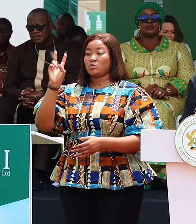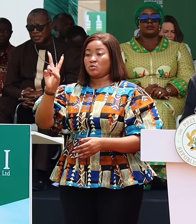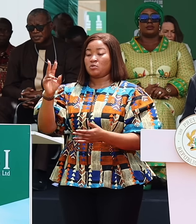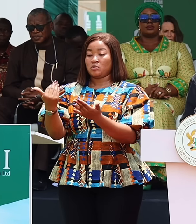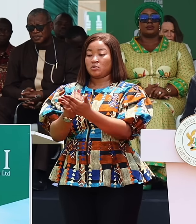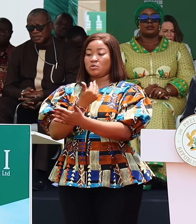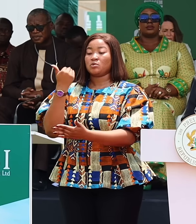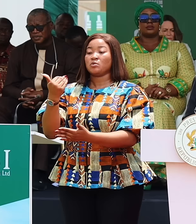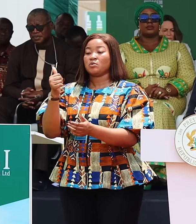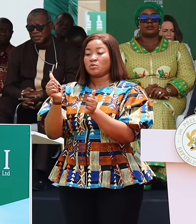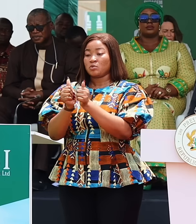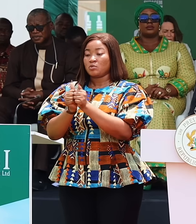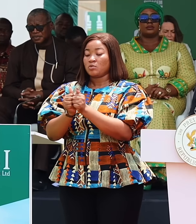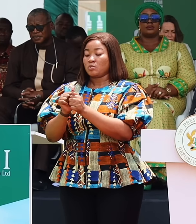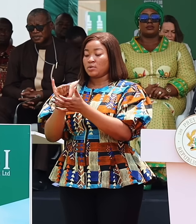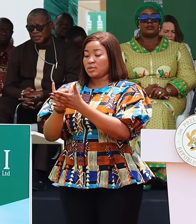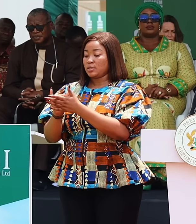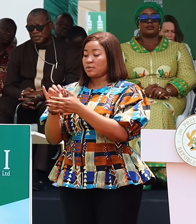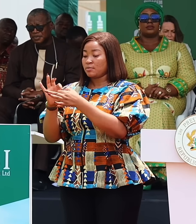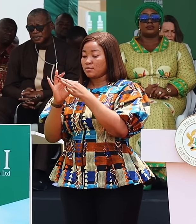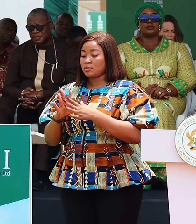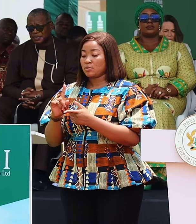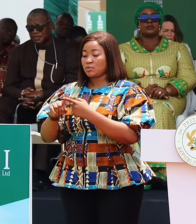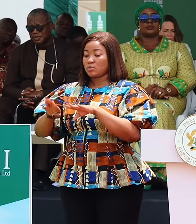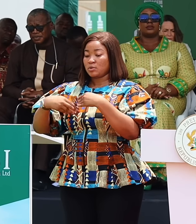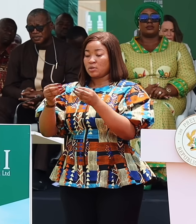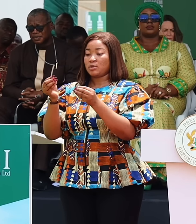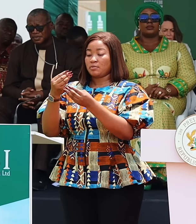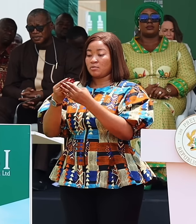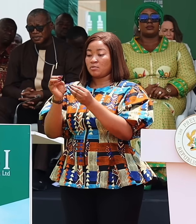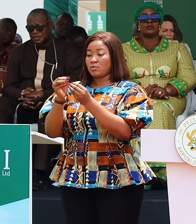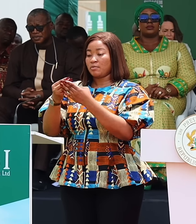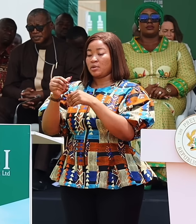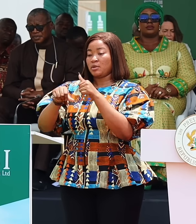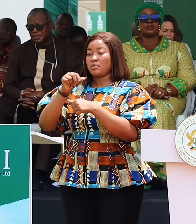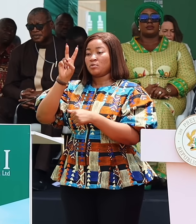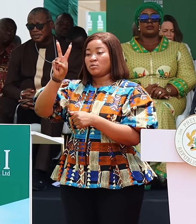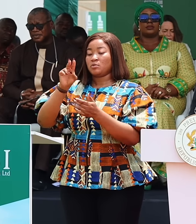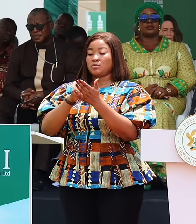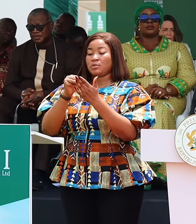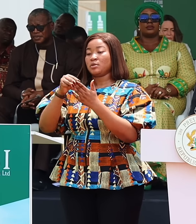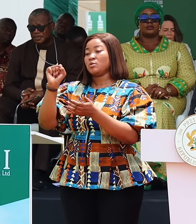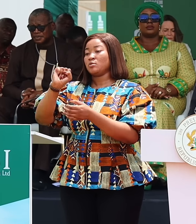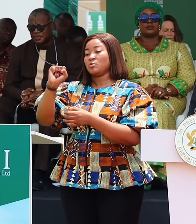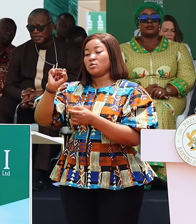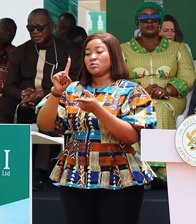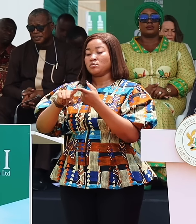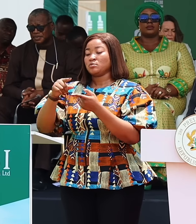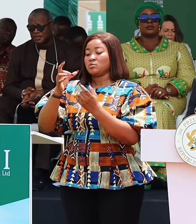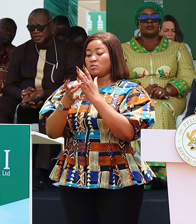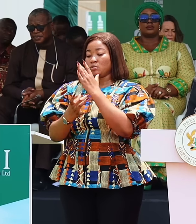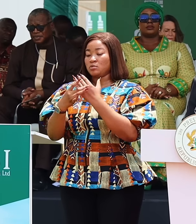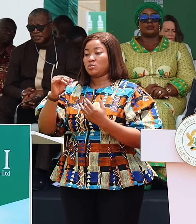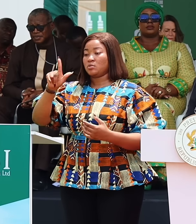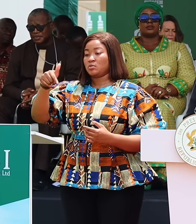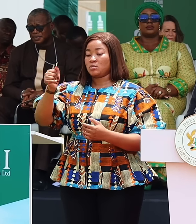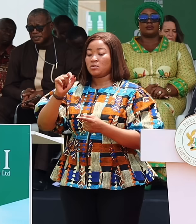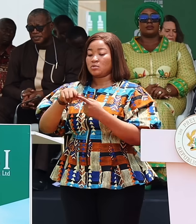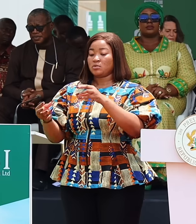MOUs with the Jubilee partners to invest another $2 billion in our upstream gas, oil and gas industry